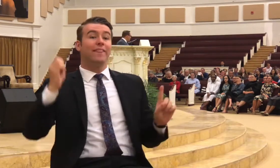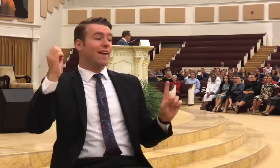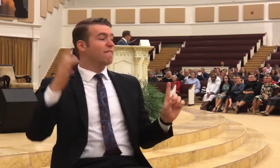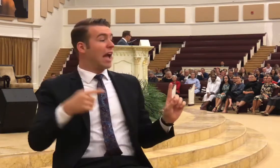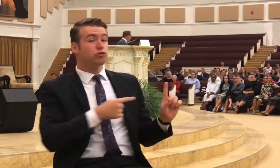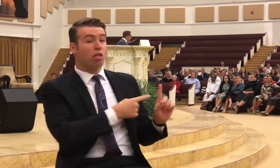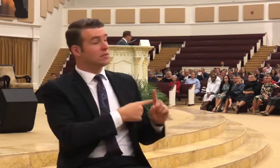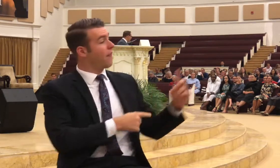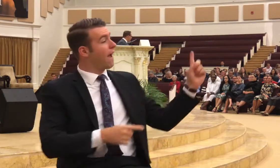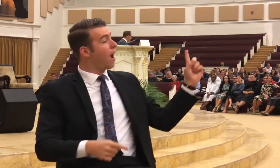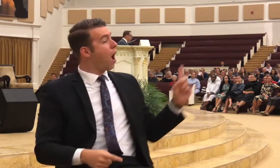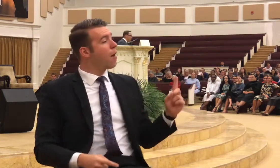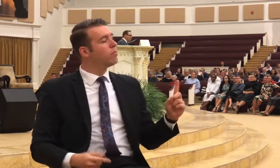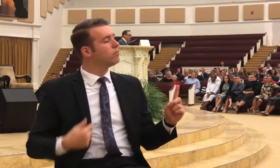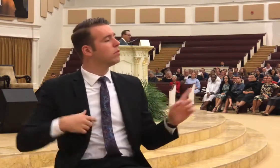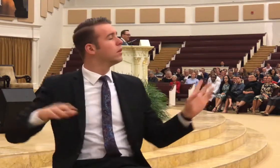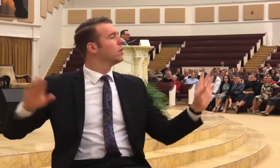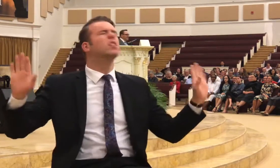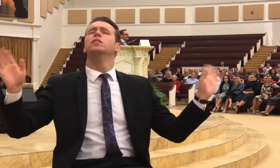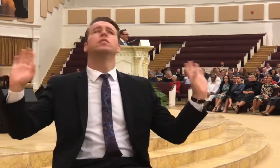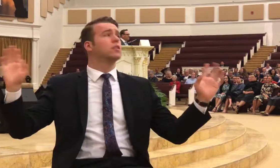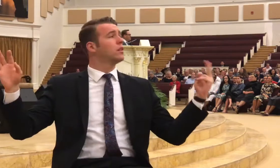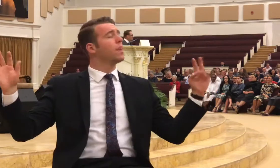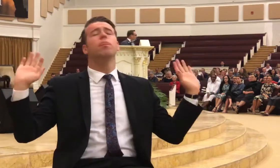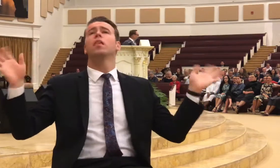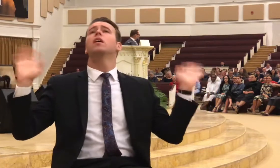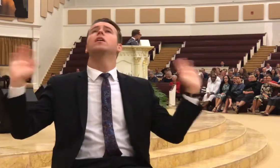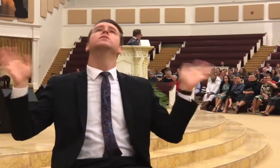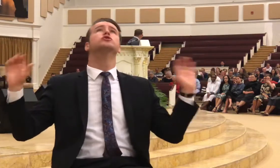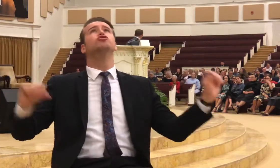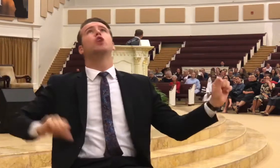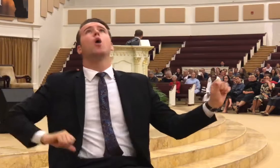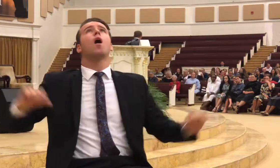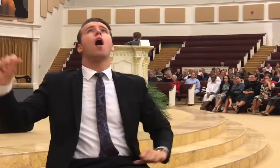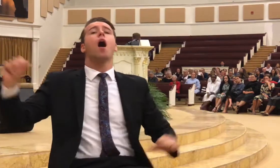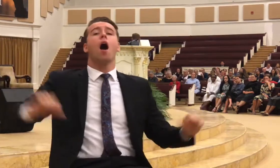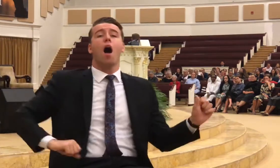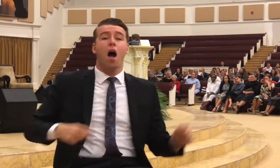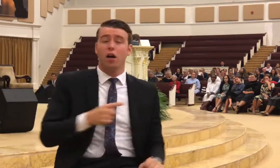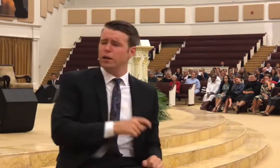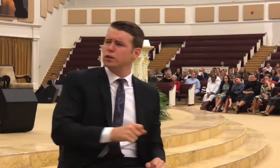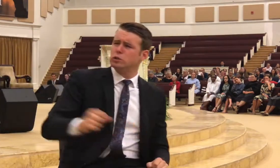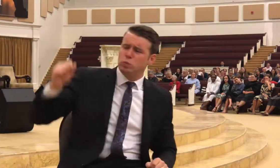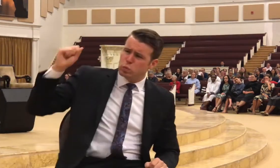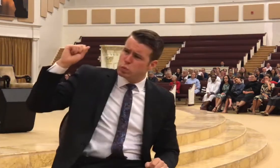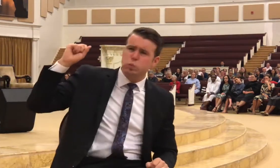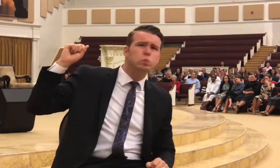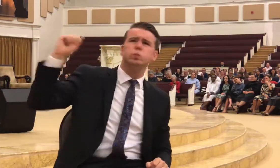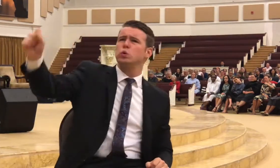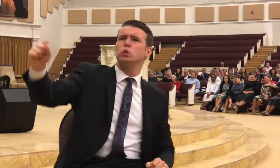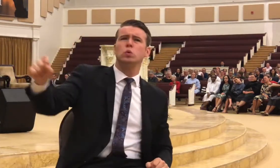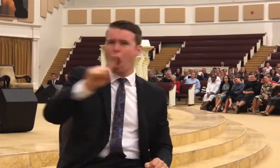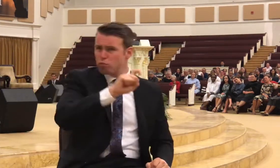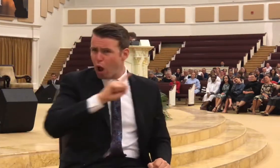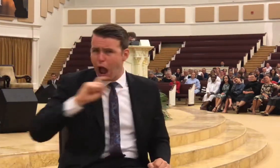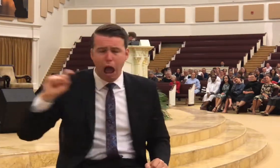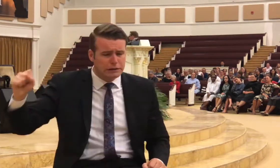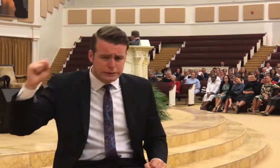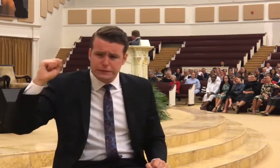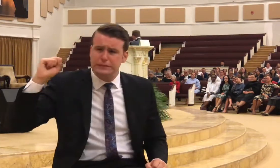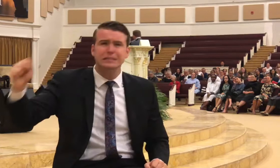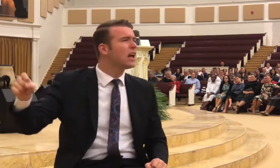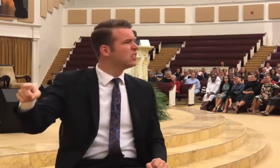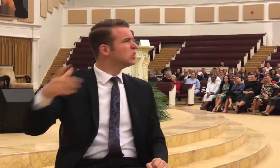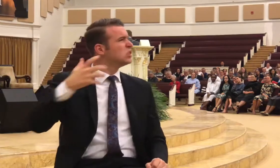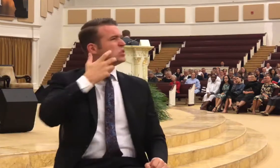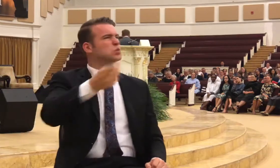of a worshiper they are. And sometimes, boy, you just give in to it, you go, whoa, why don't all y'all rub eyes like him? Why don't all